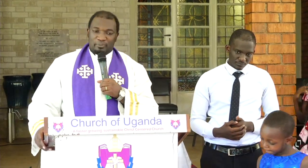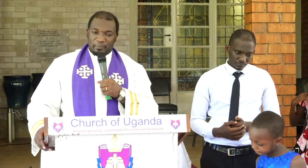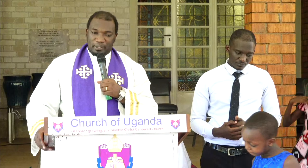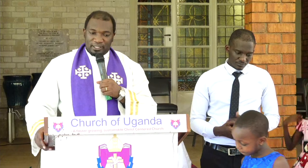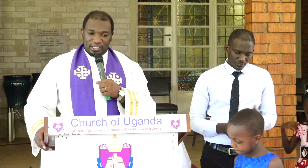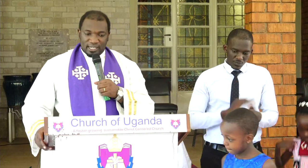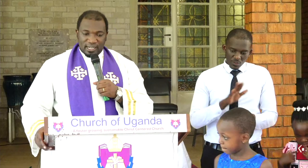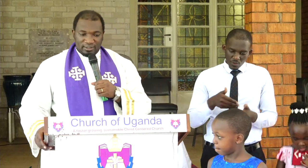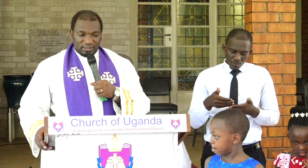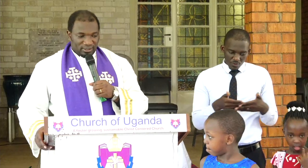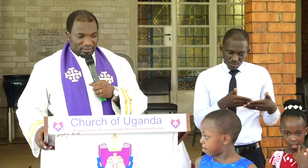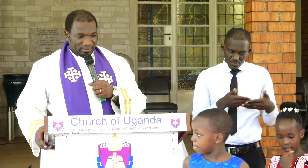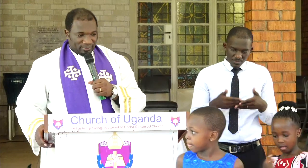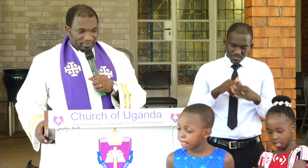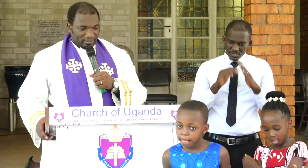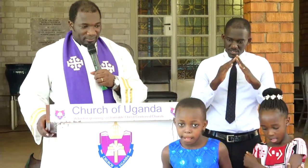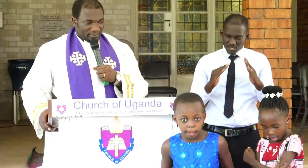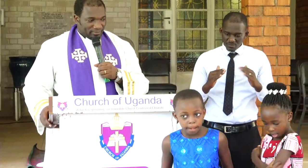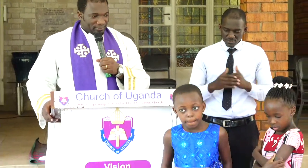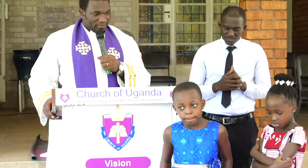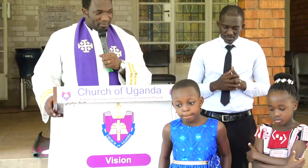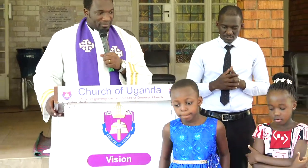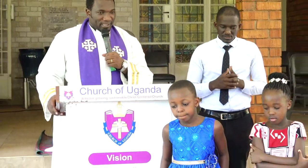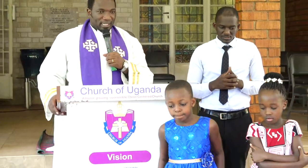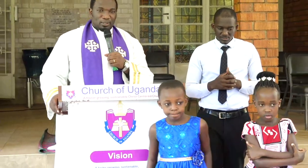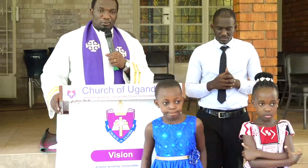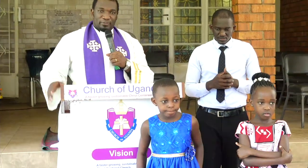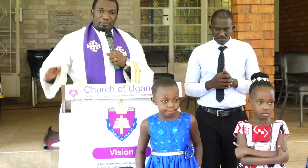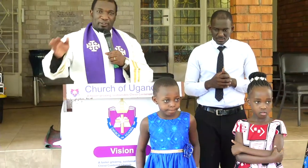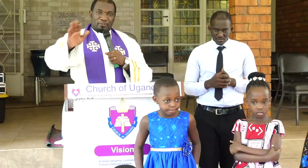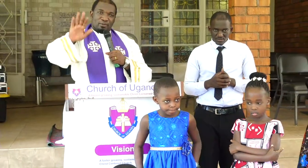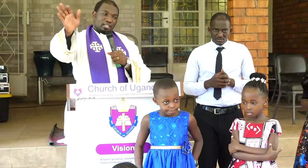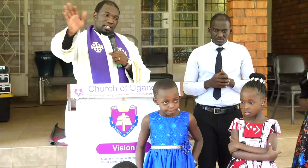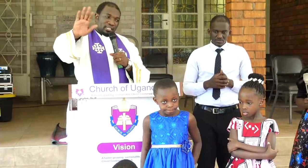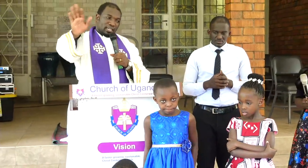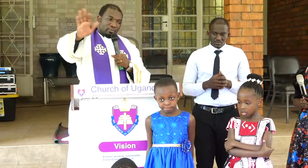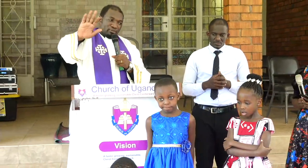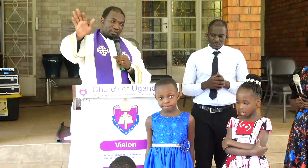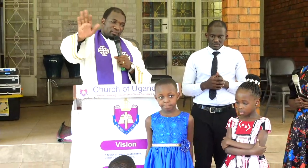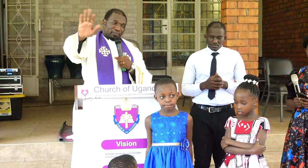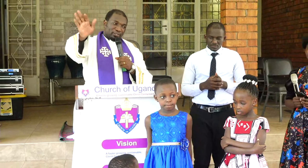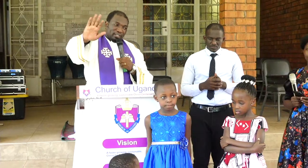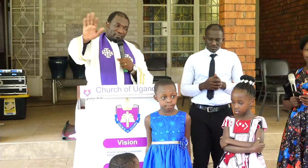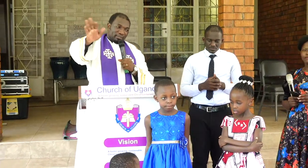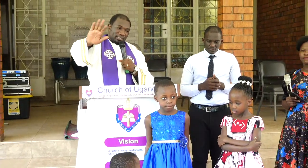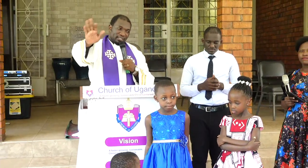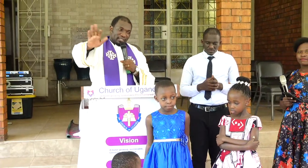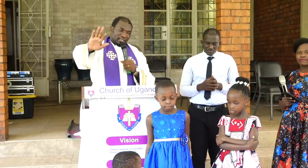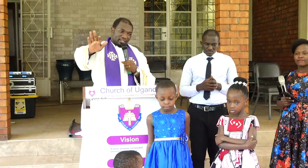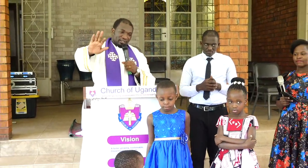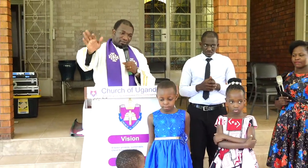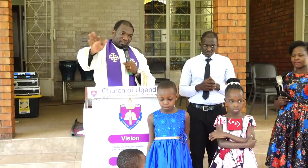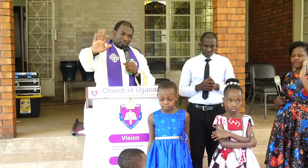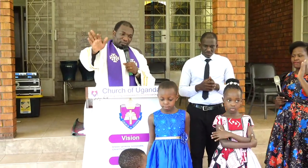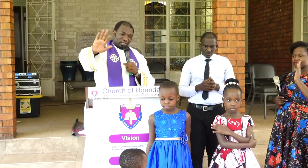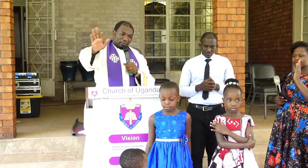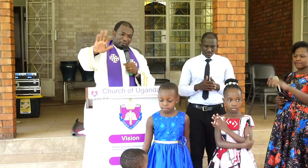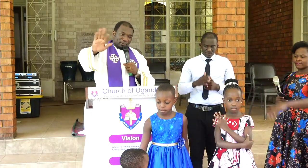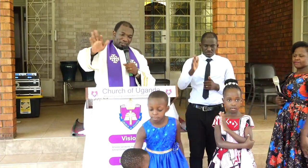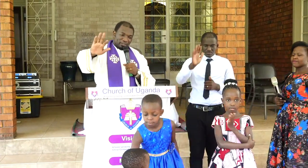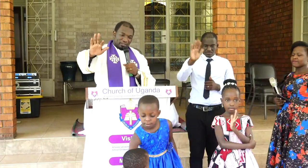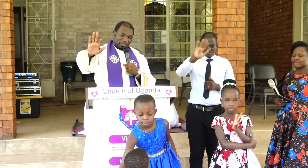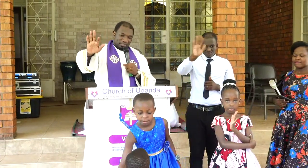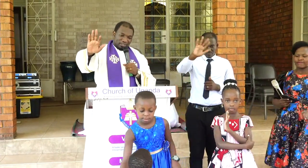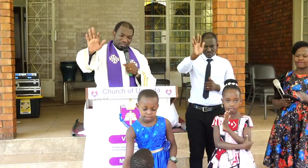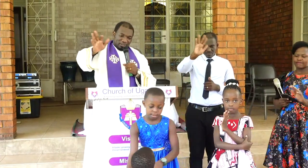All the babies in the house. Come on, wave to everyone in camera. Wave to them. Wave to those